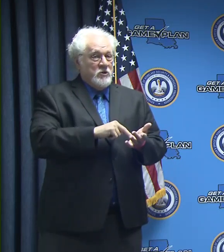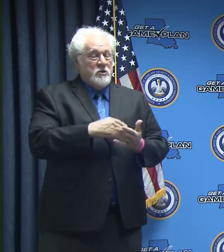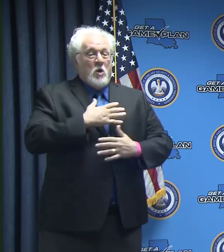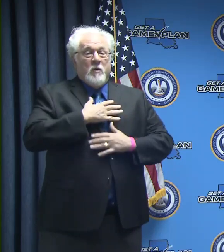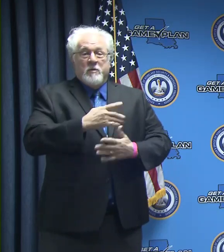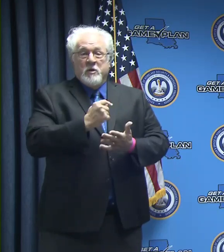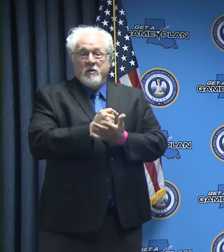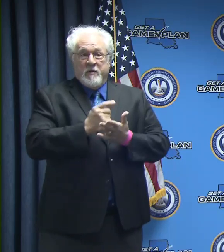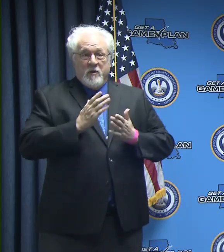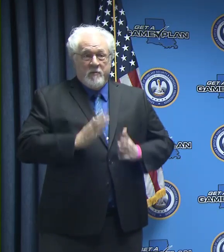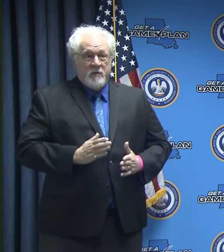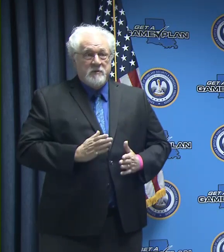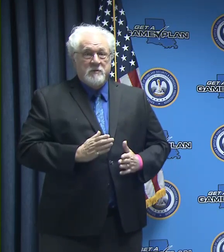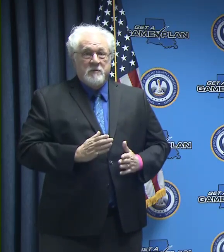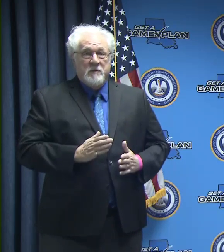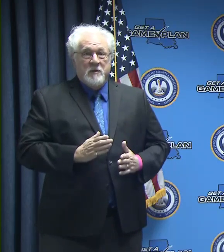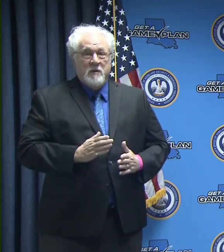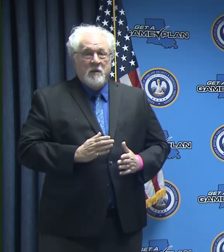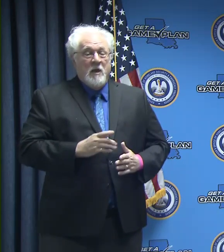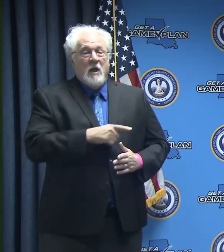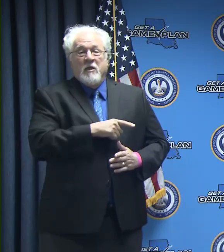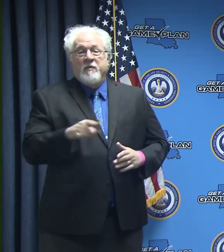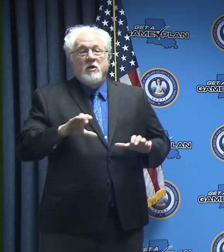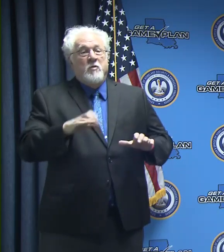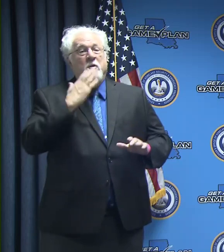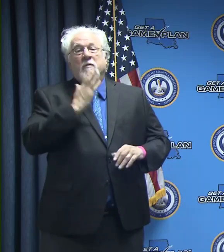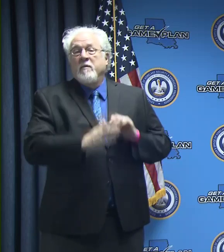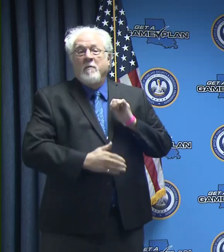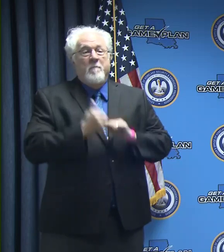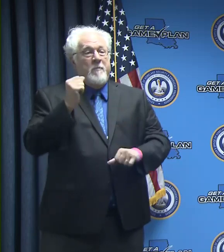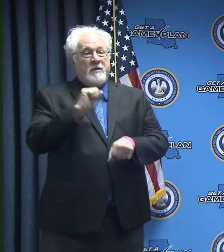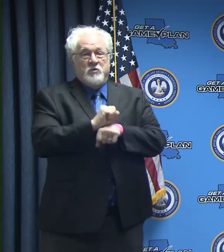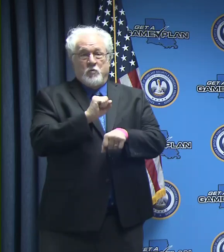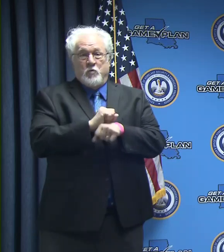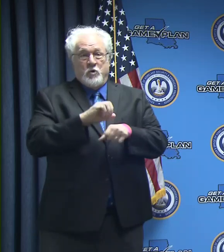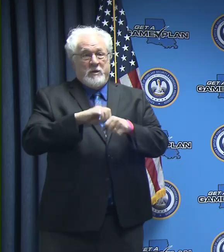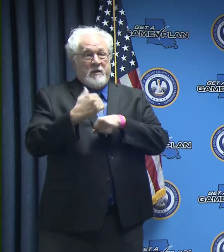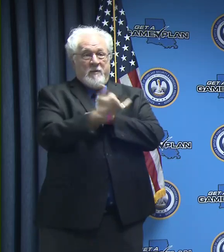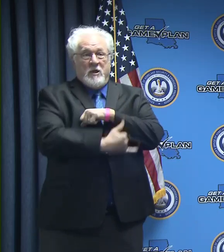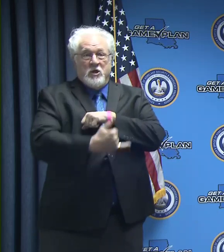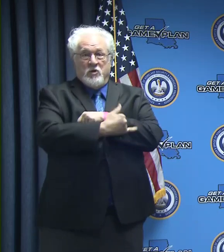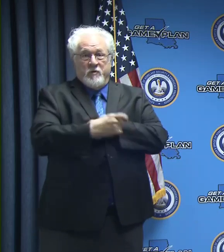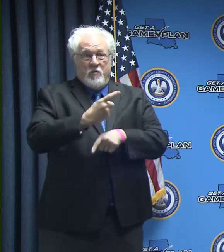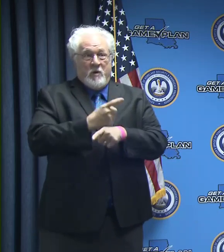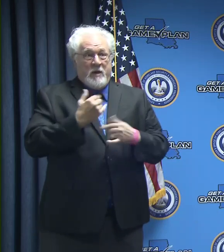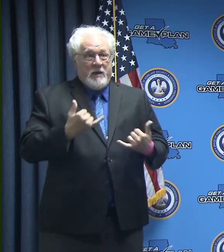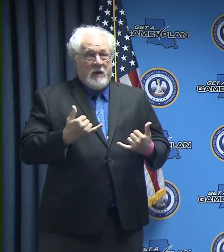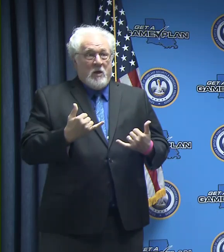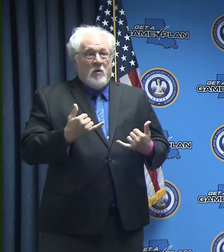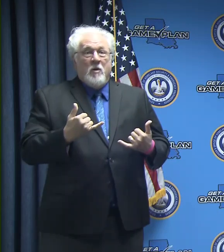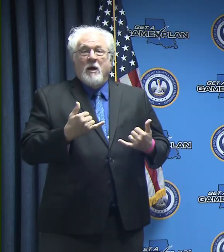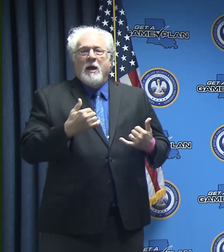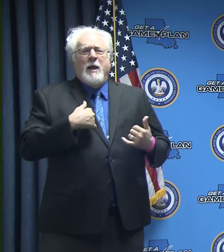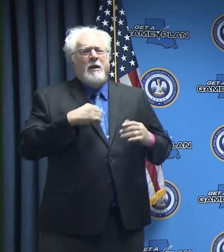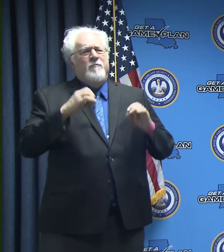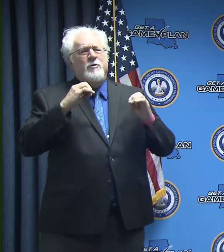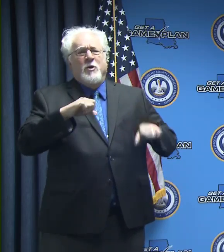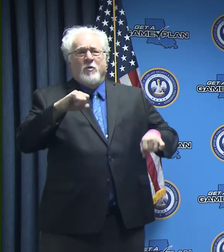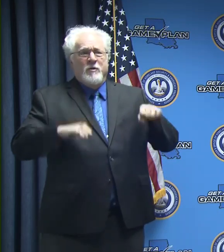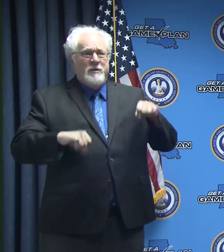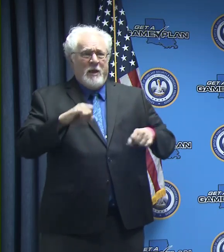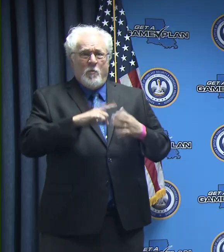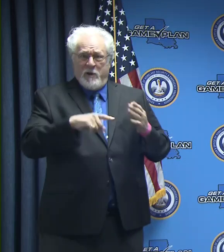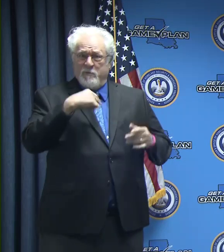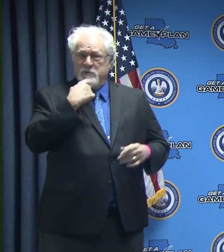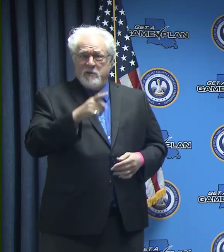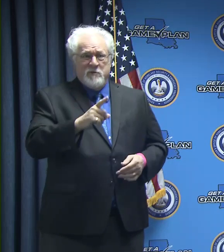respiratory therapists, they are doing some of the best work in the country right now, and I have no doubt that what I'm telling